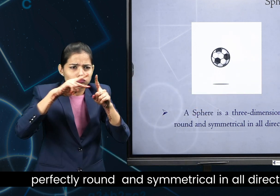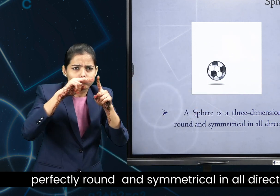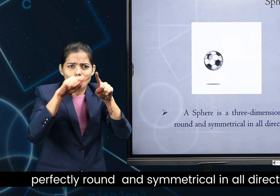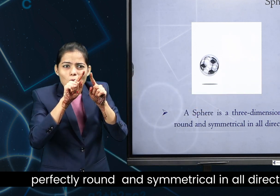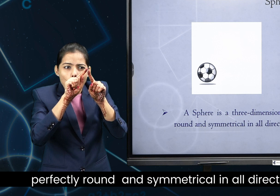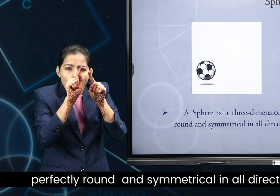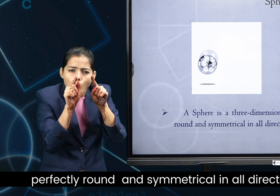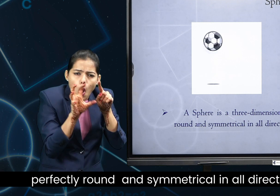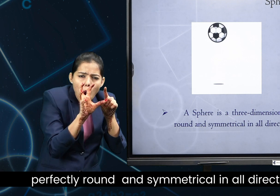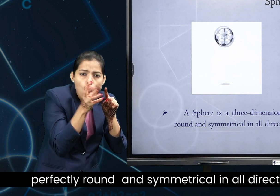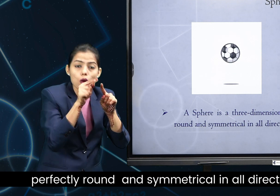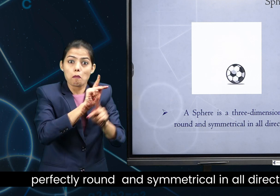It resembles a ball.